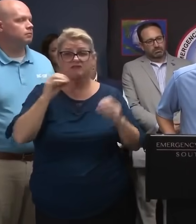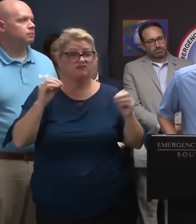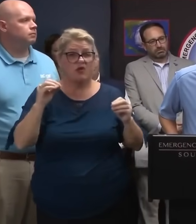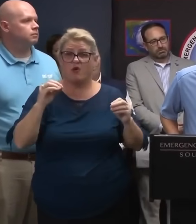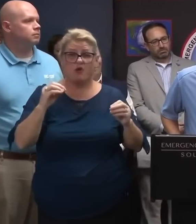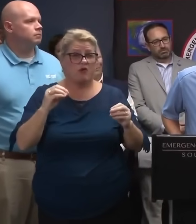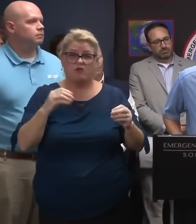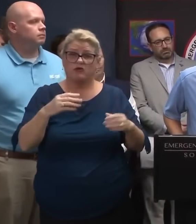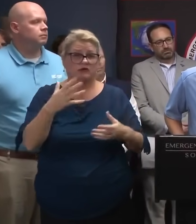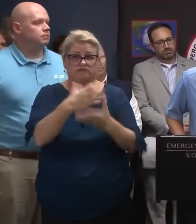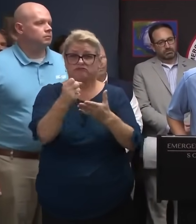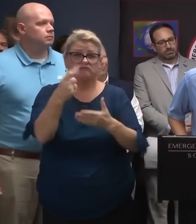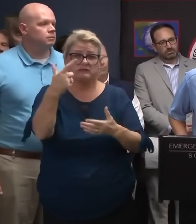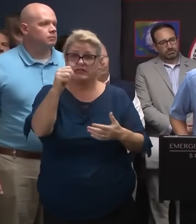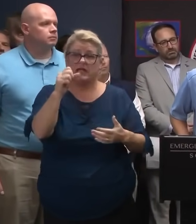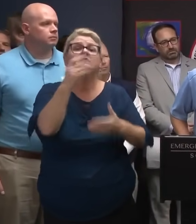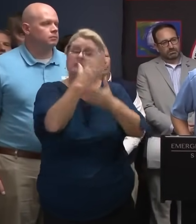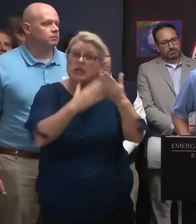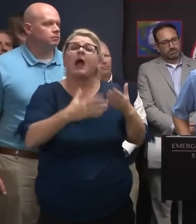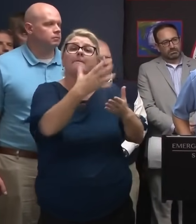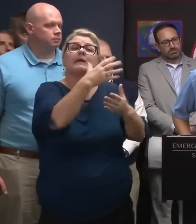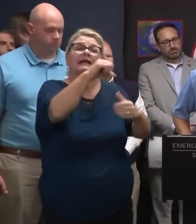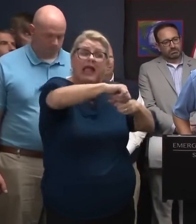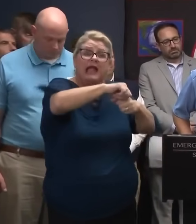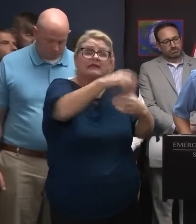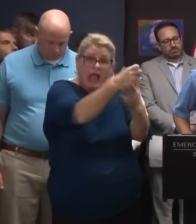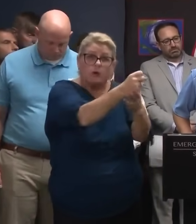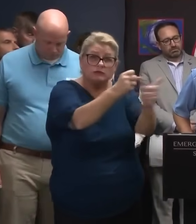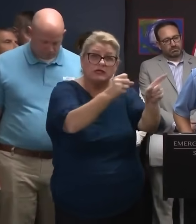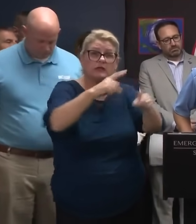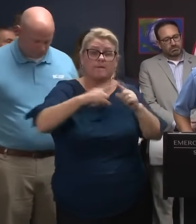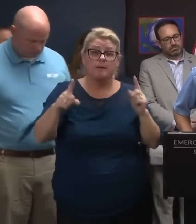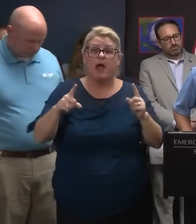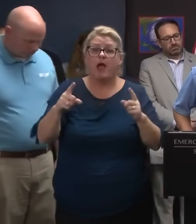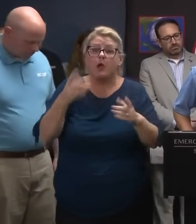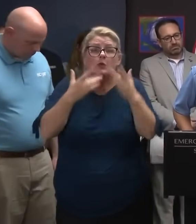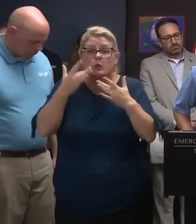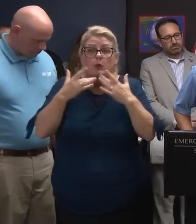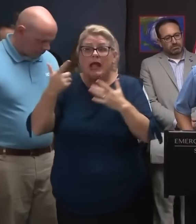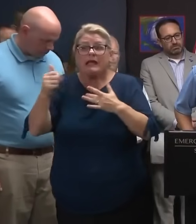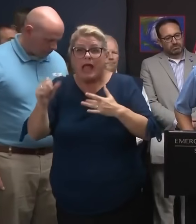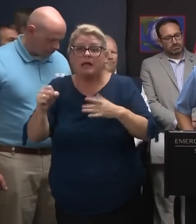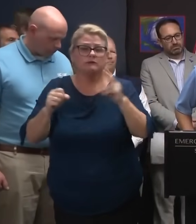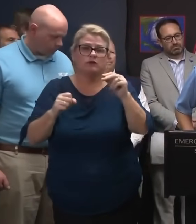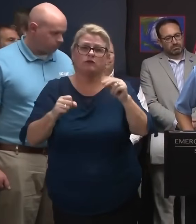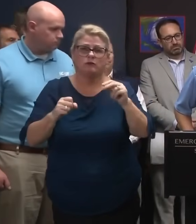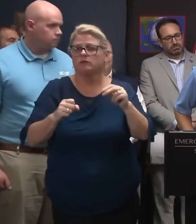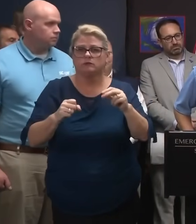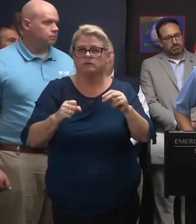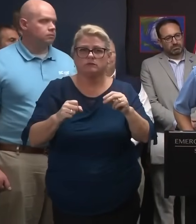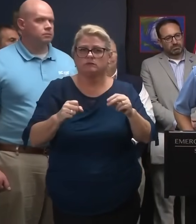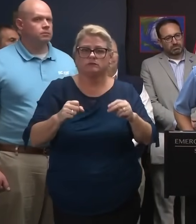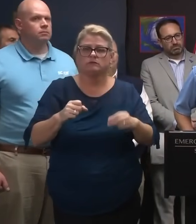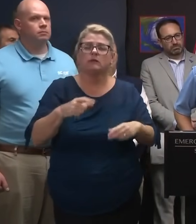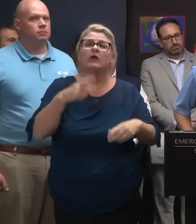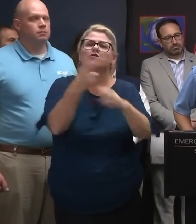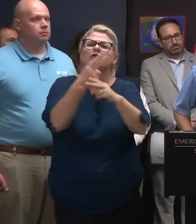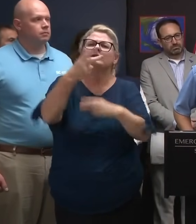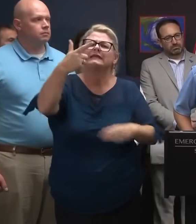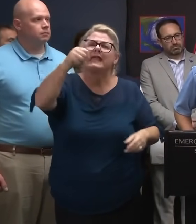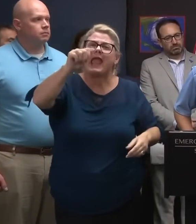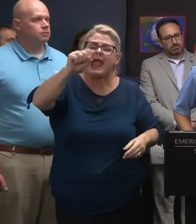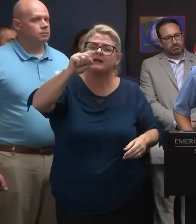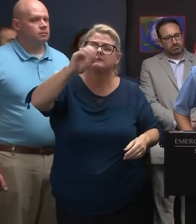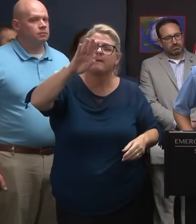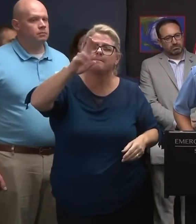some stations that are out of power currently. I think right now, probably a good resource for folks to use would be gasbuddy.com.